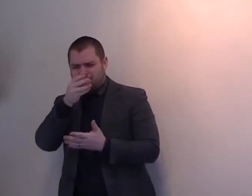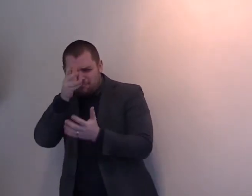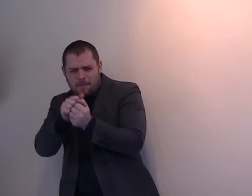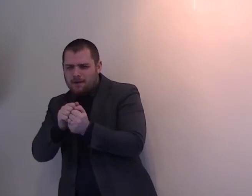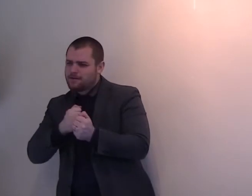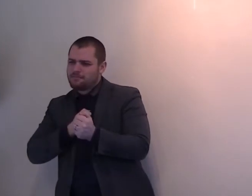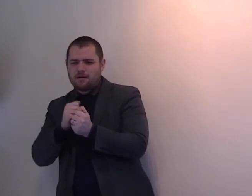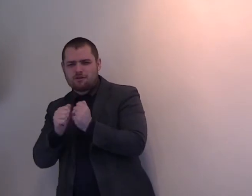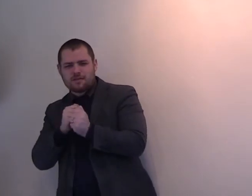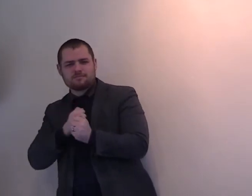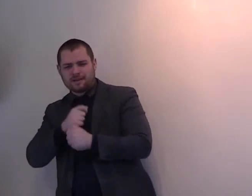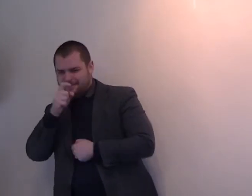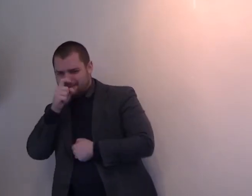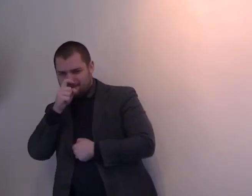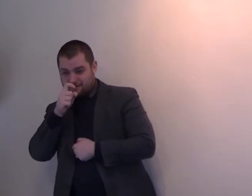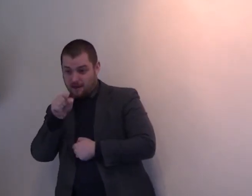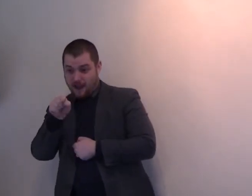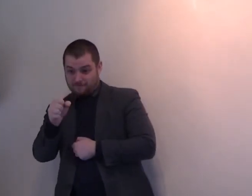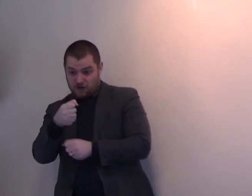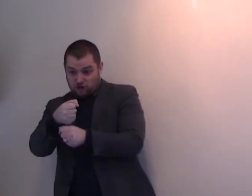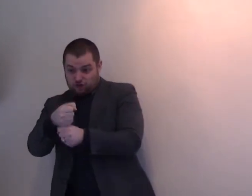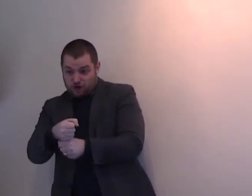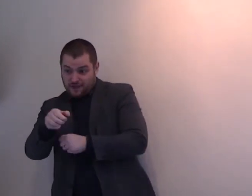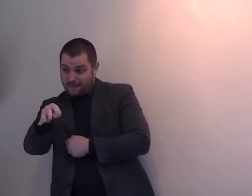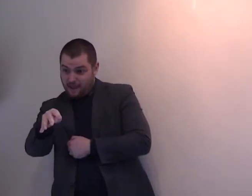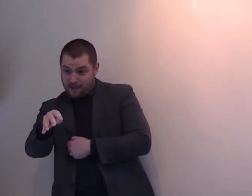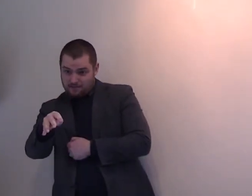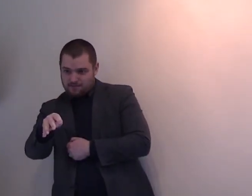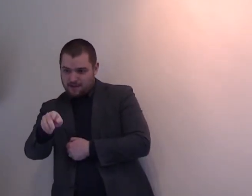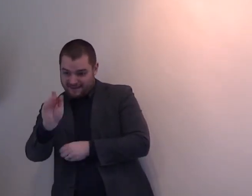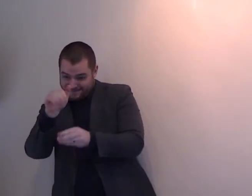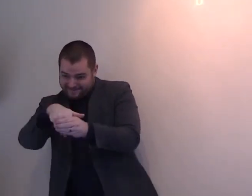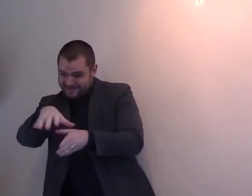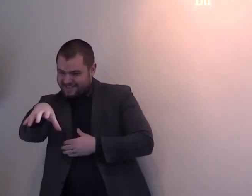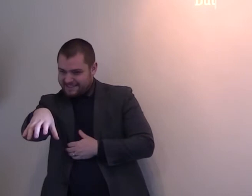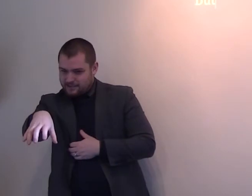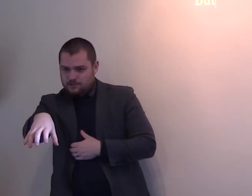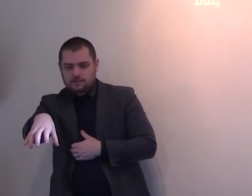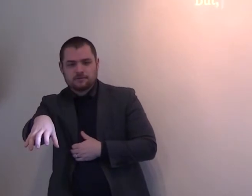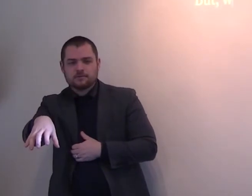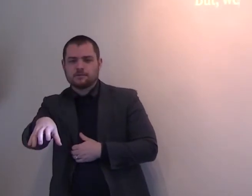the church of Sardis, we are not just looking at the church collectively, in